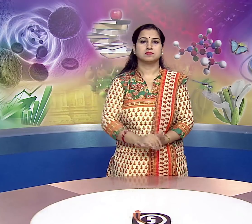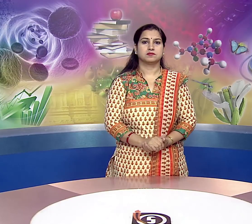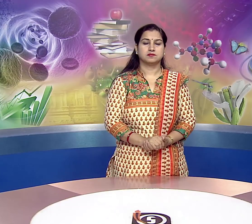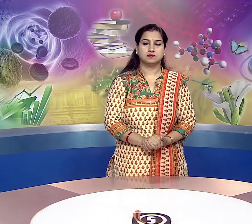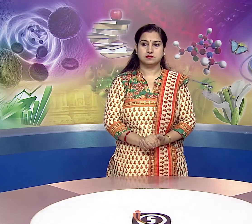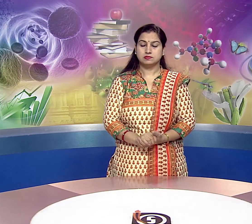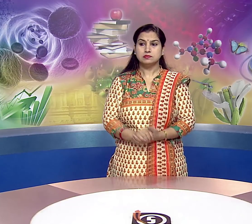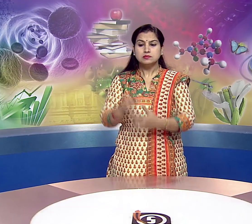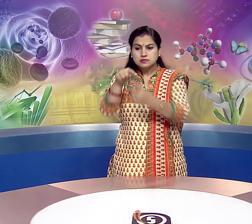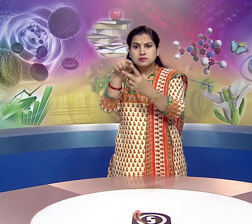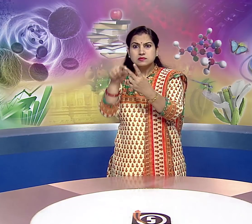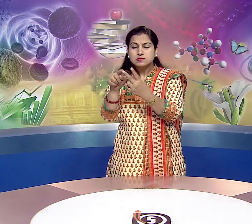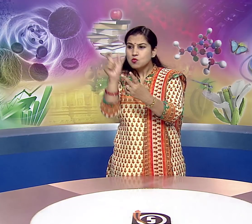These were ugly words